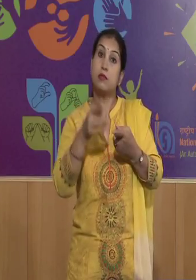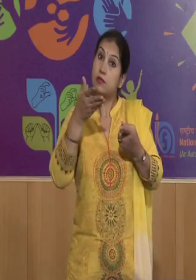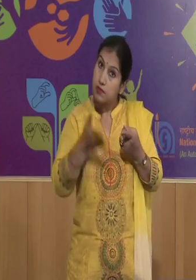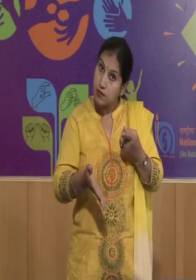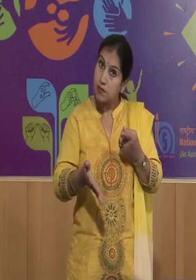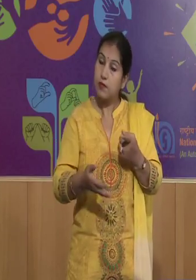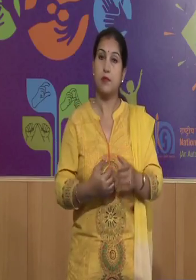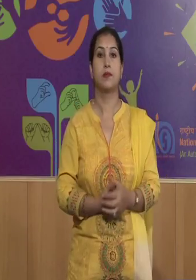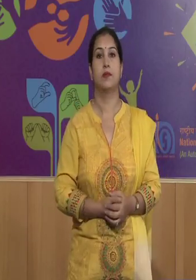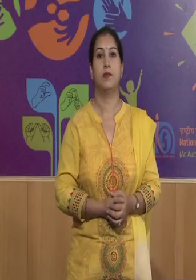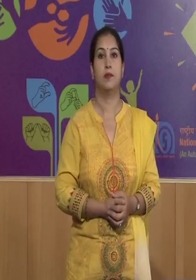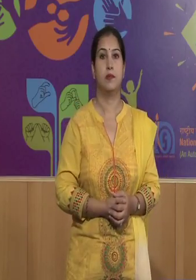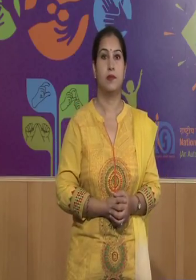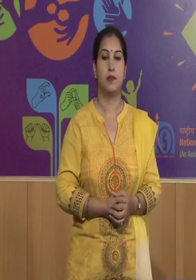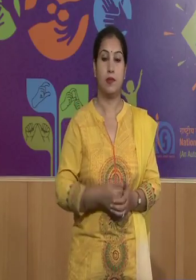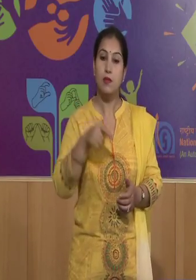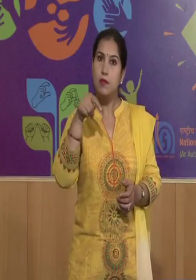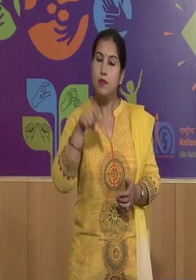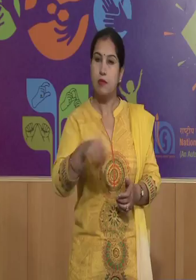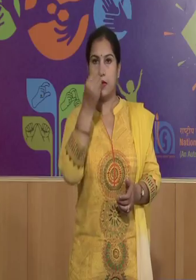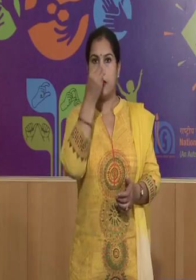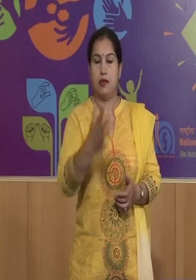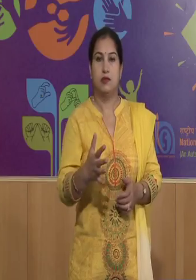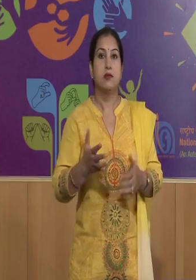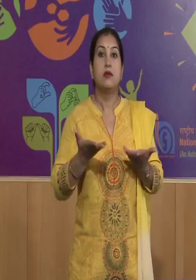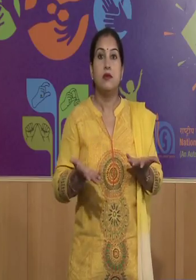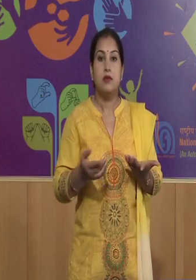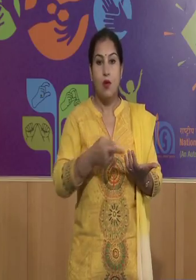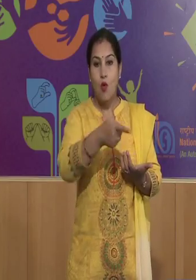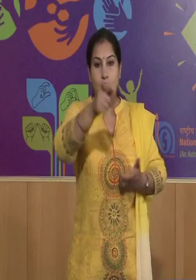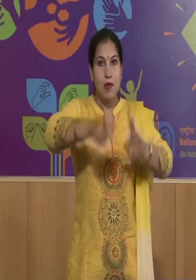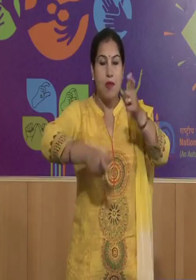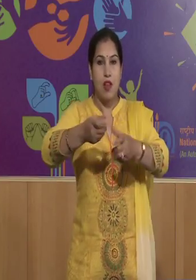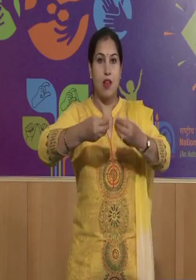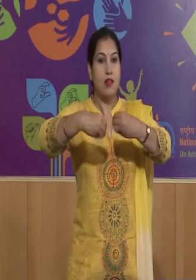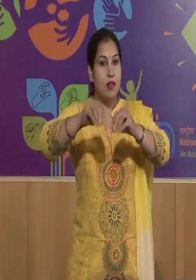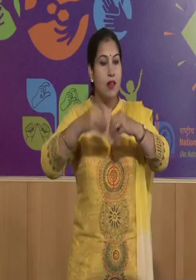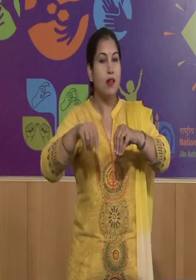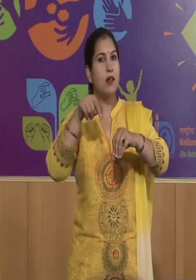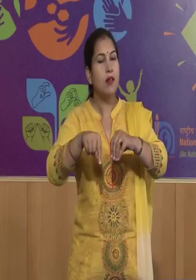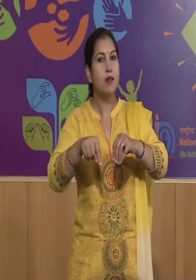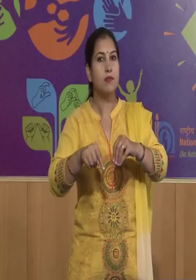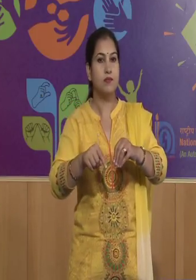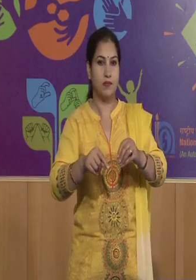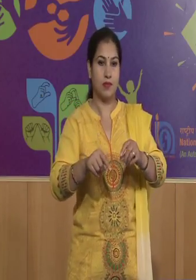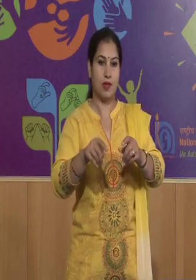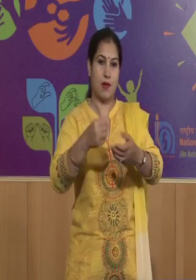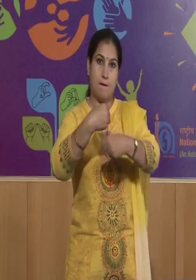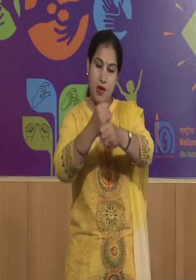Therefore, it was easy for its merchants to do sea trade.